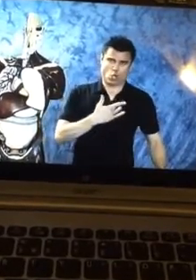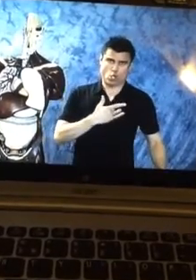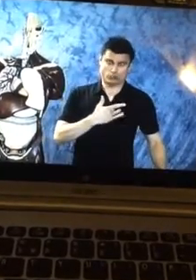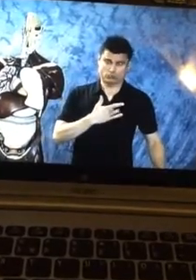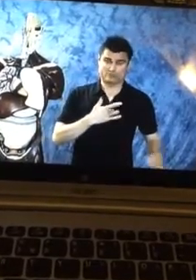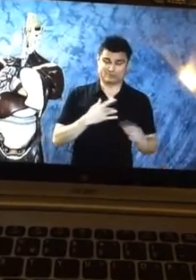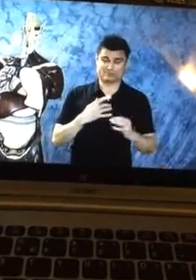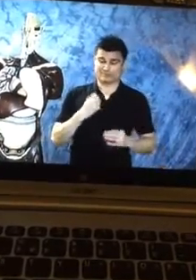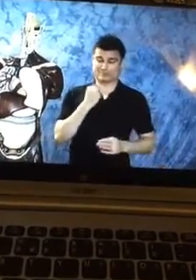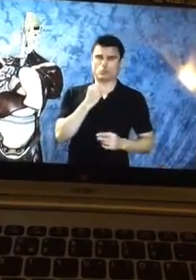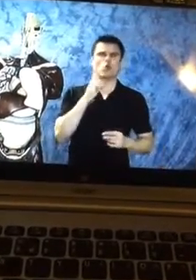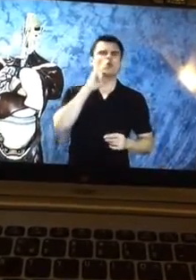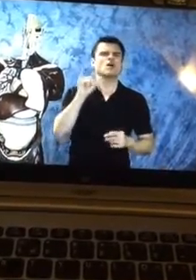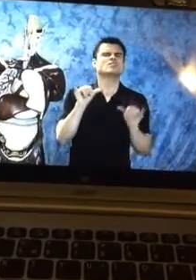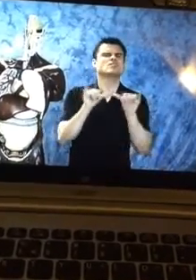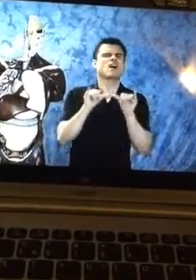and then the left side has the heart.